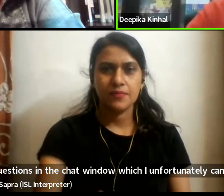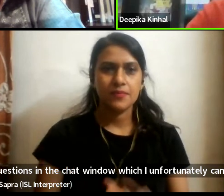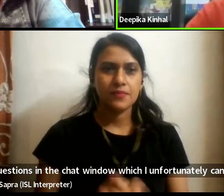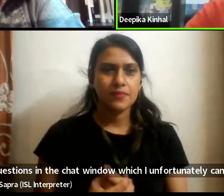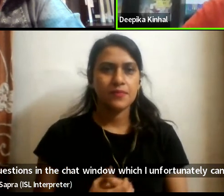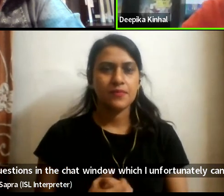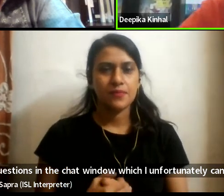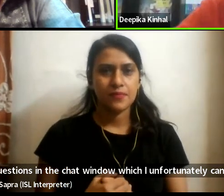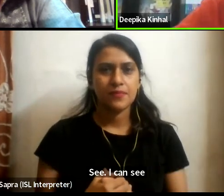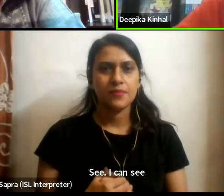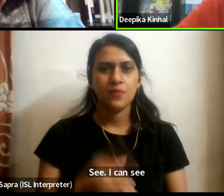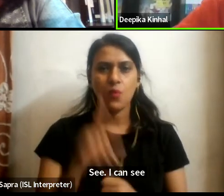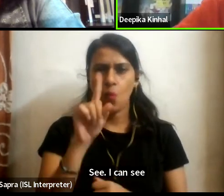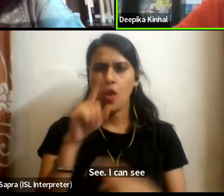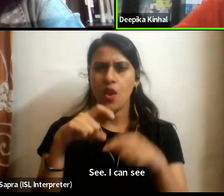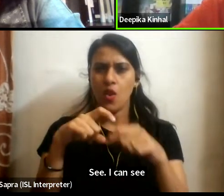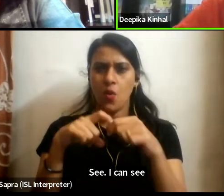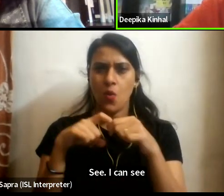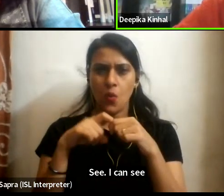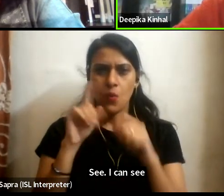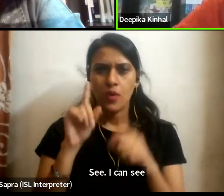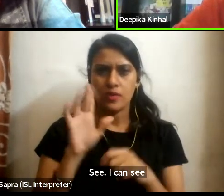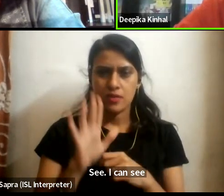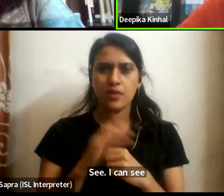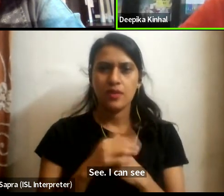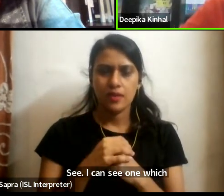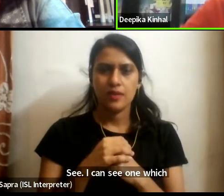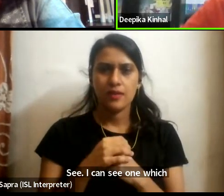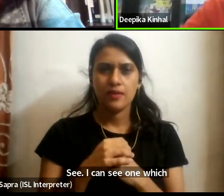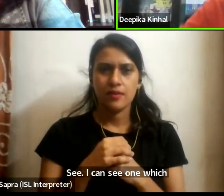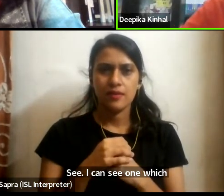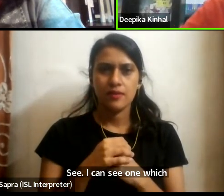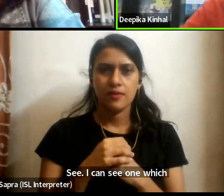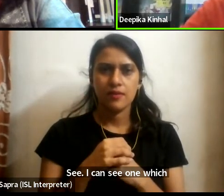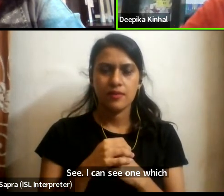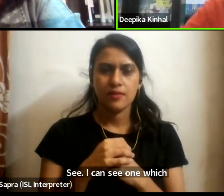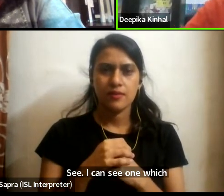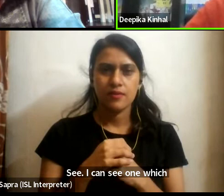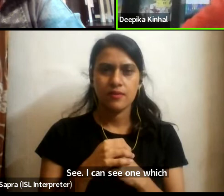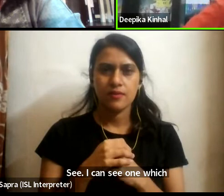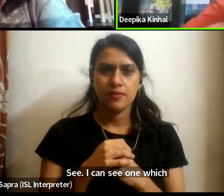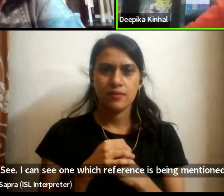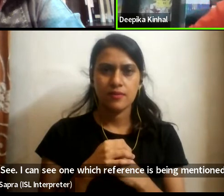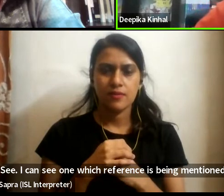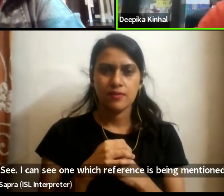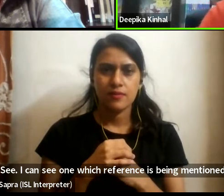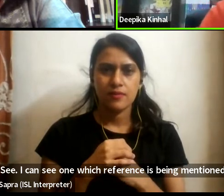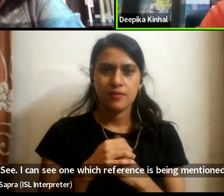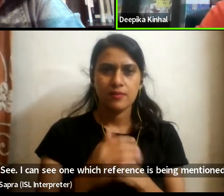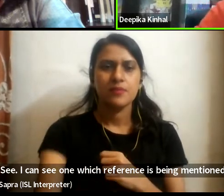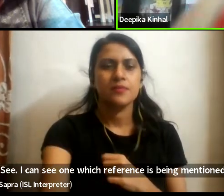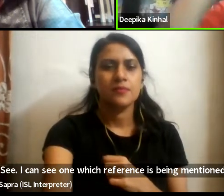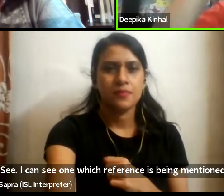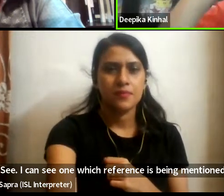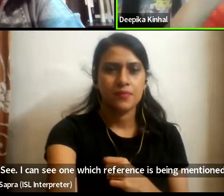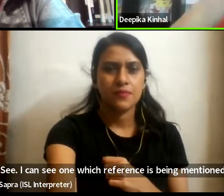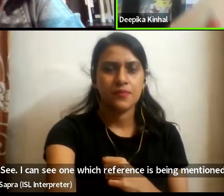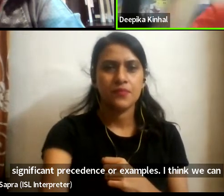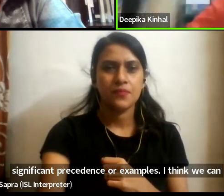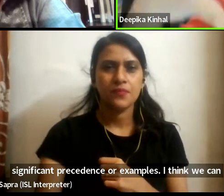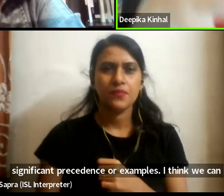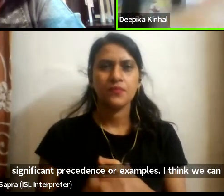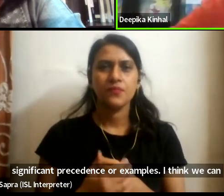I can see one which references being mentioned as significant precedents or examples. I think we can provide for that